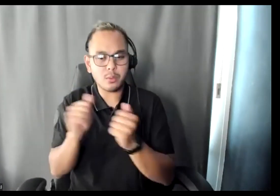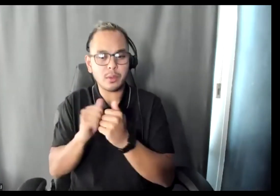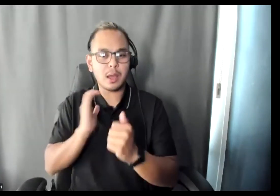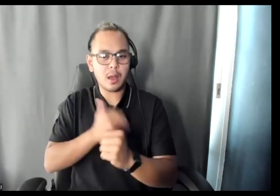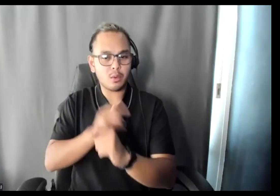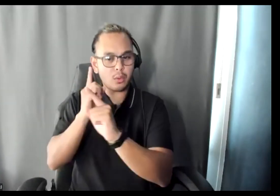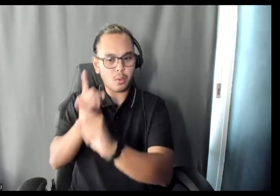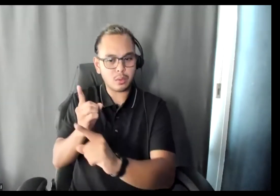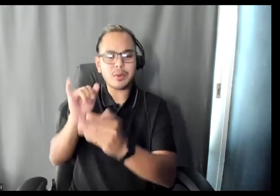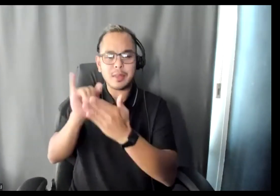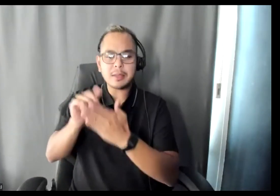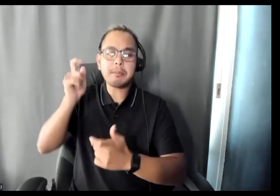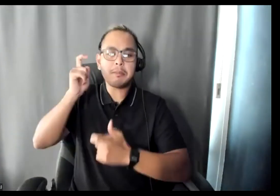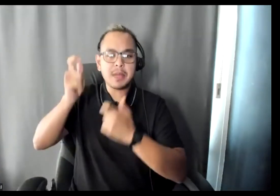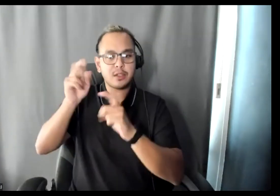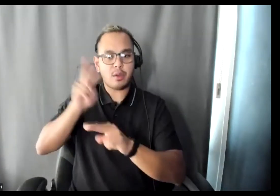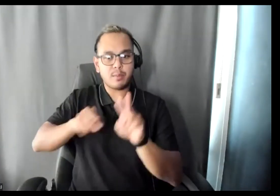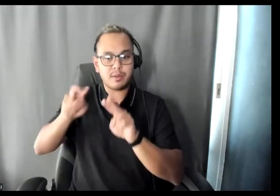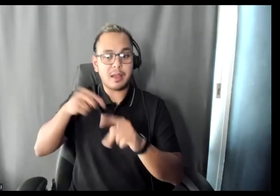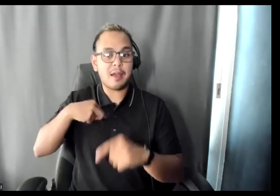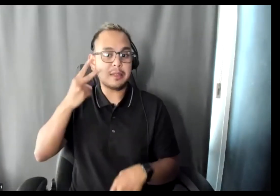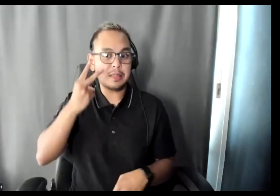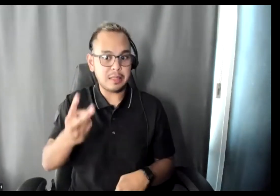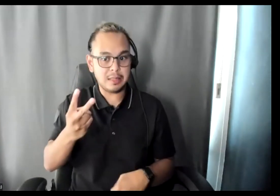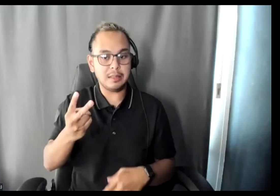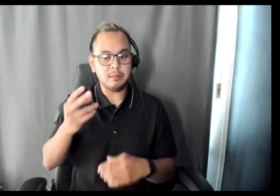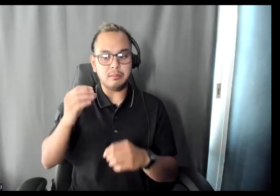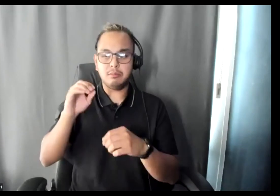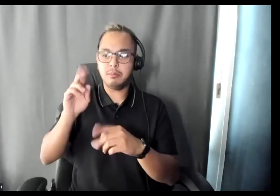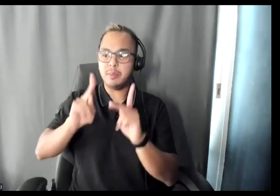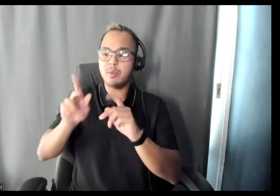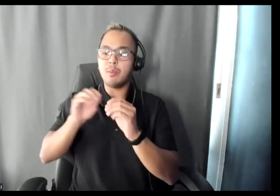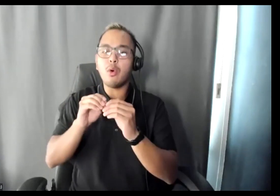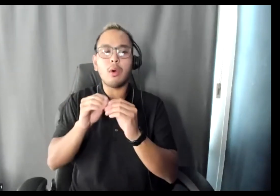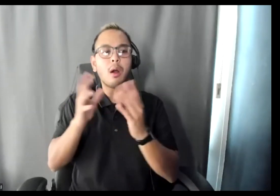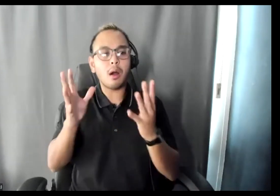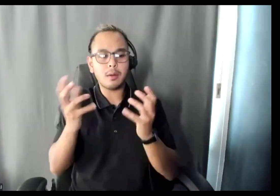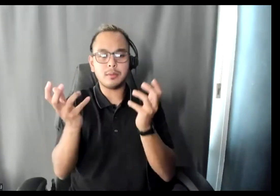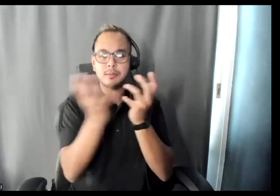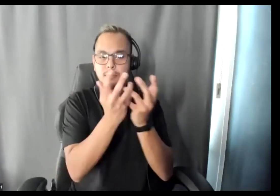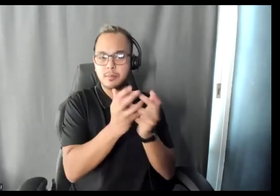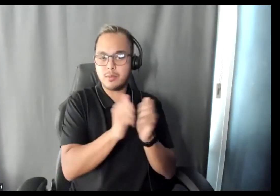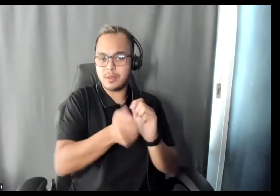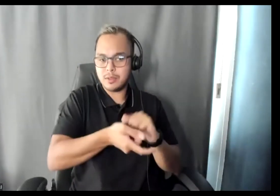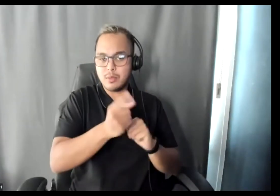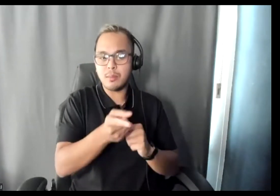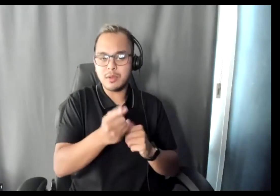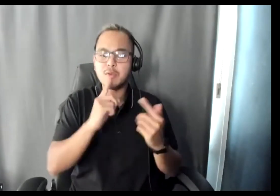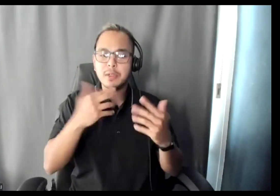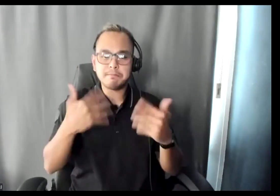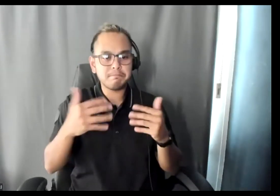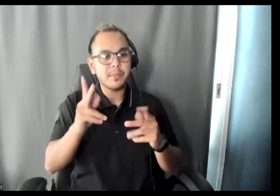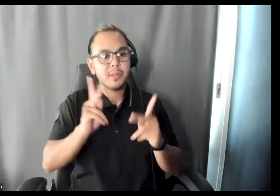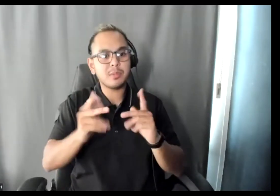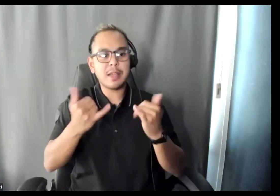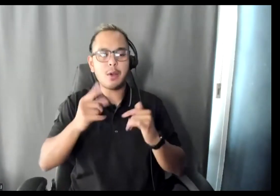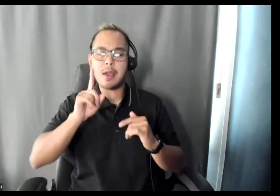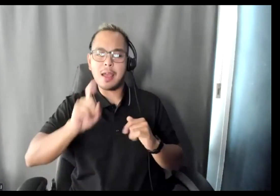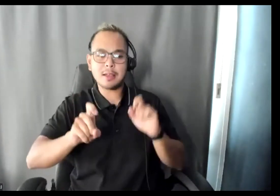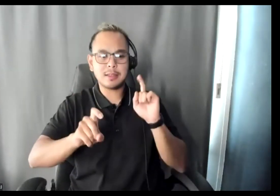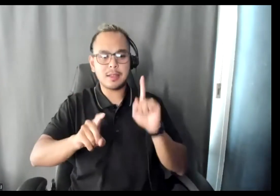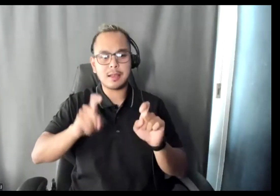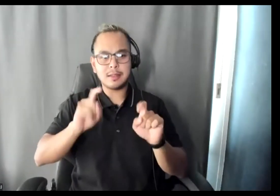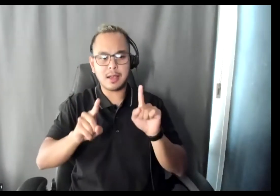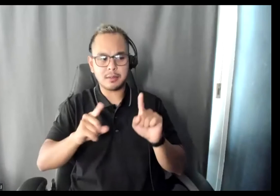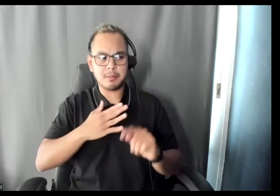I would say that's the biggest observation I've had about how I see advocates adapting to this moment. It's really making people ask the question, is